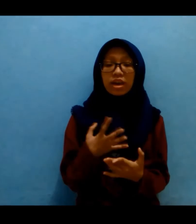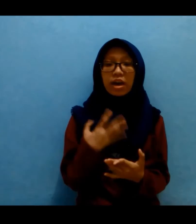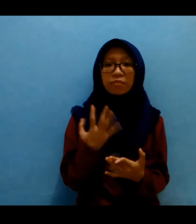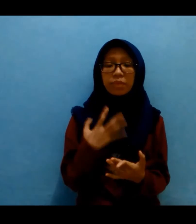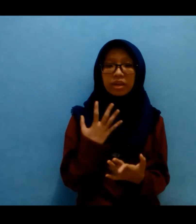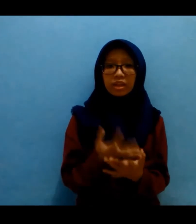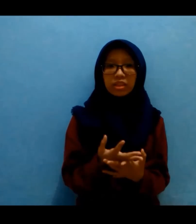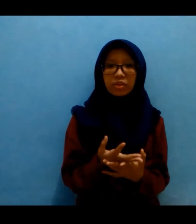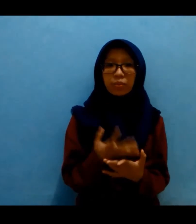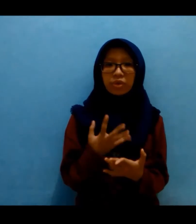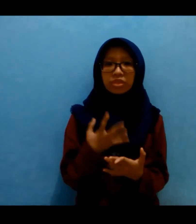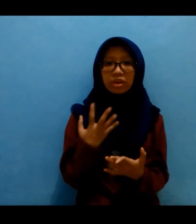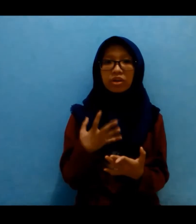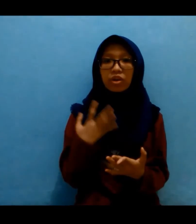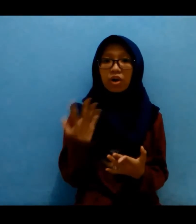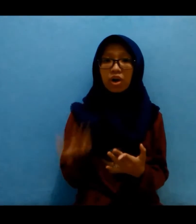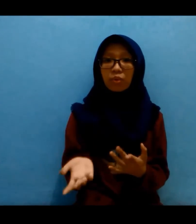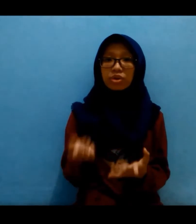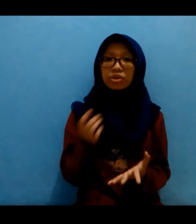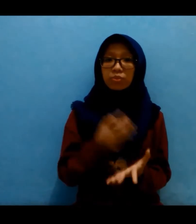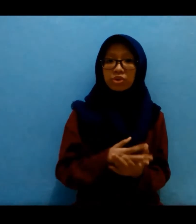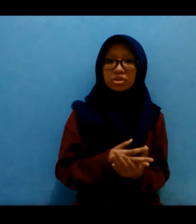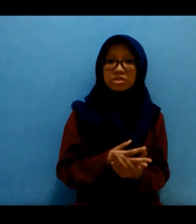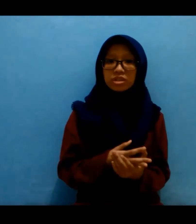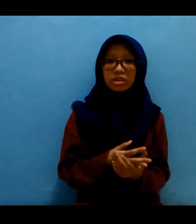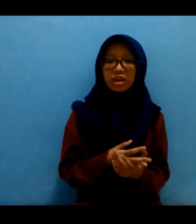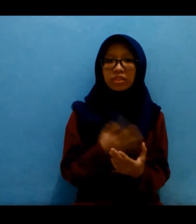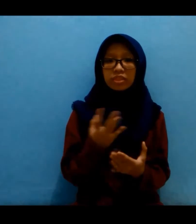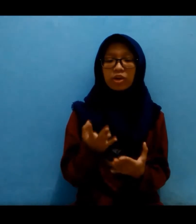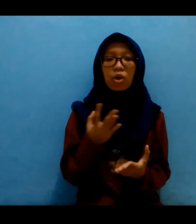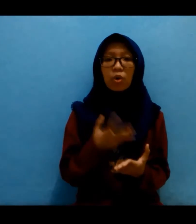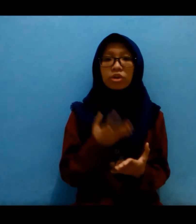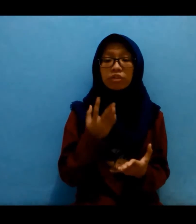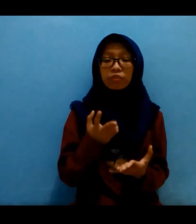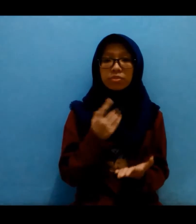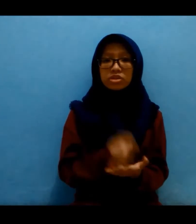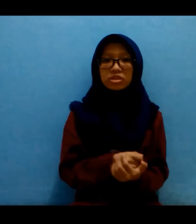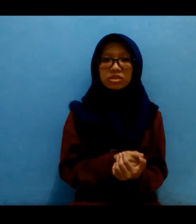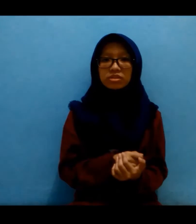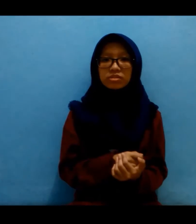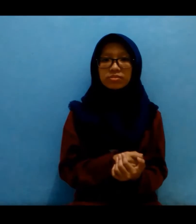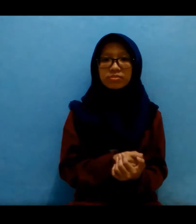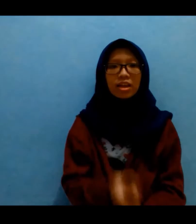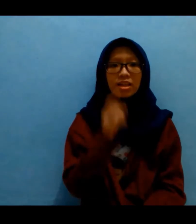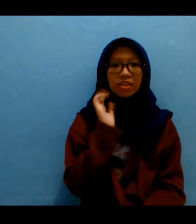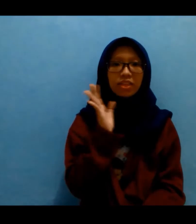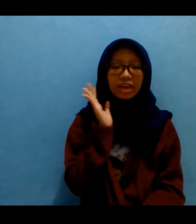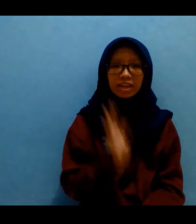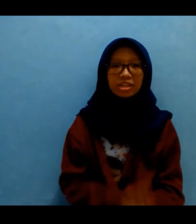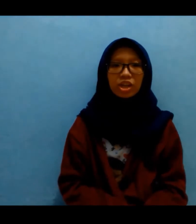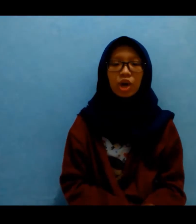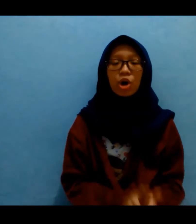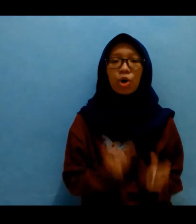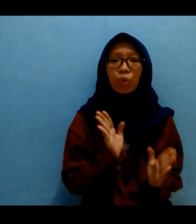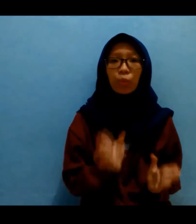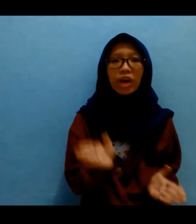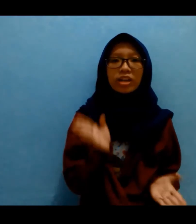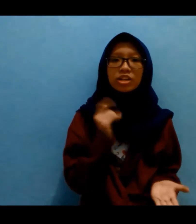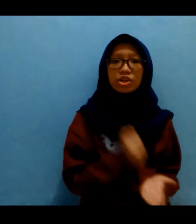They have made it with their own words and their own information. Then, when